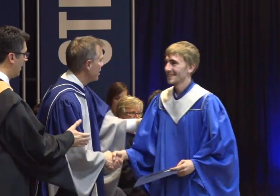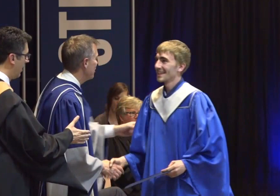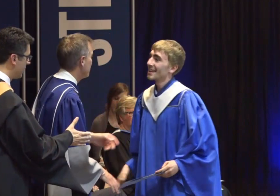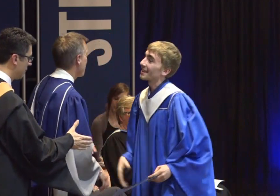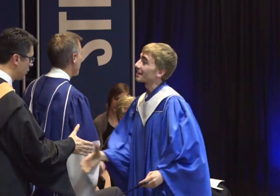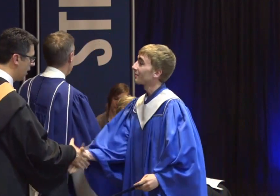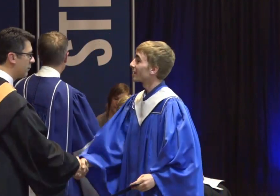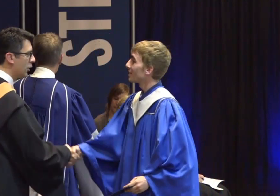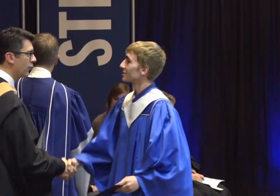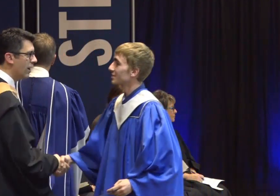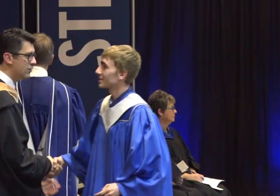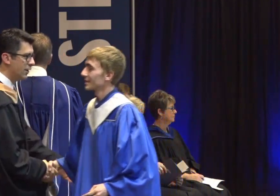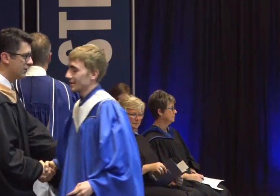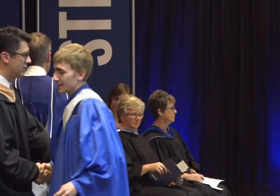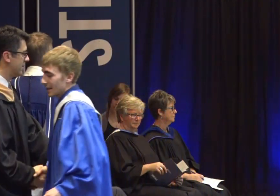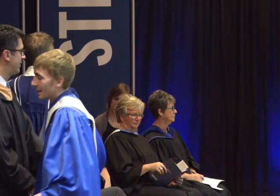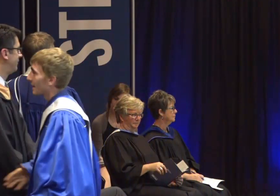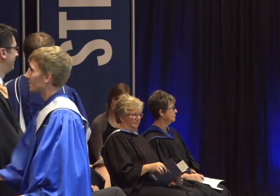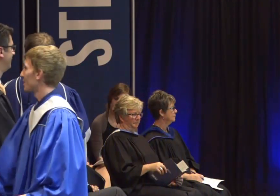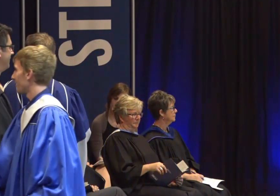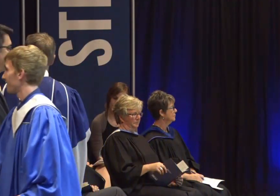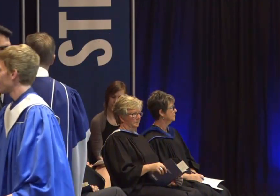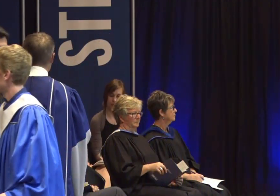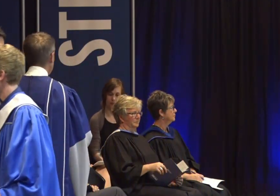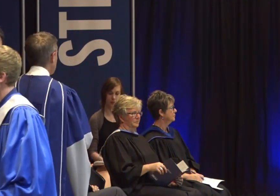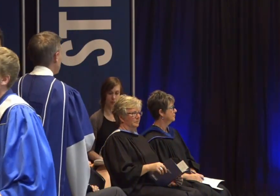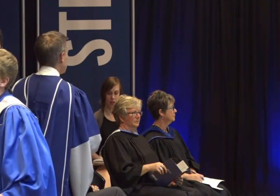Connor Russell.